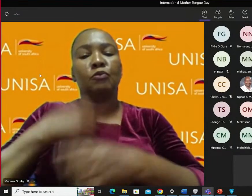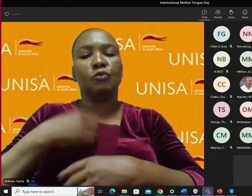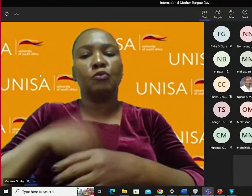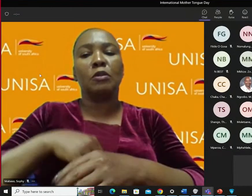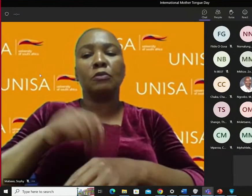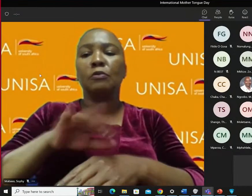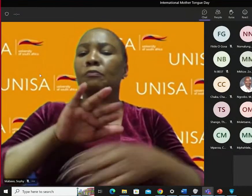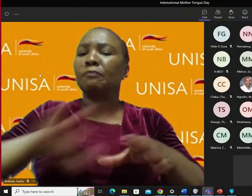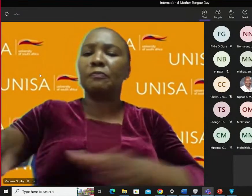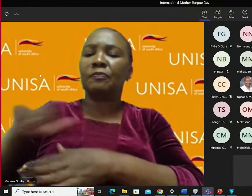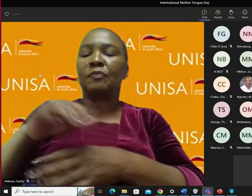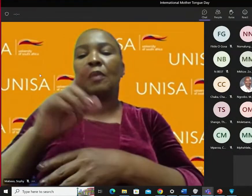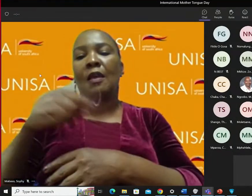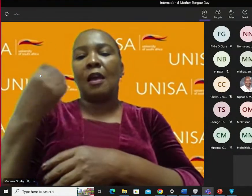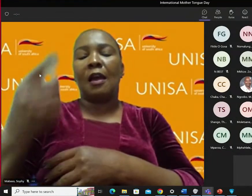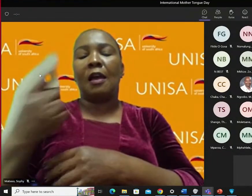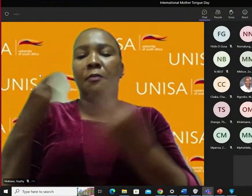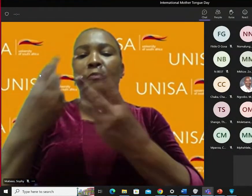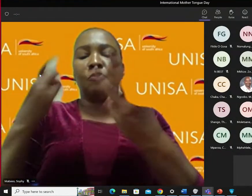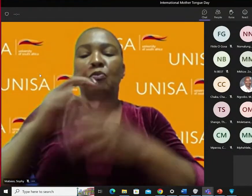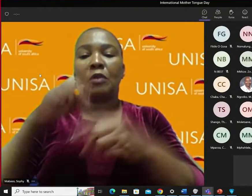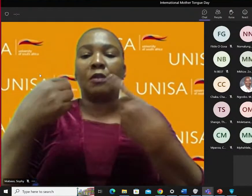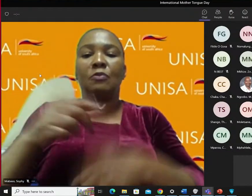disadvantage those who cannot speak.